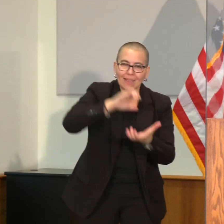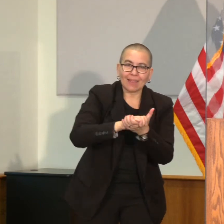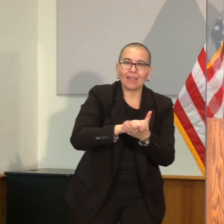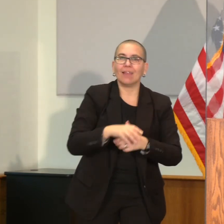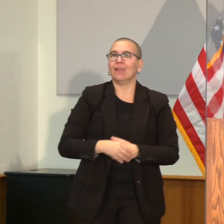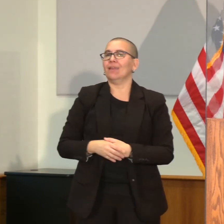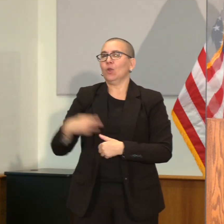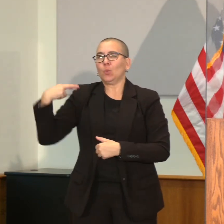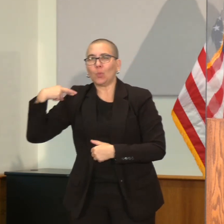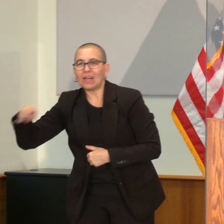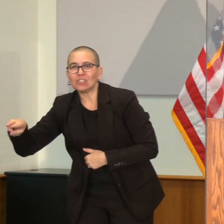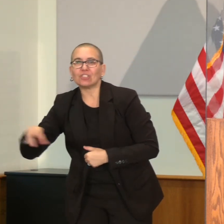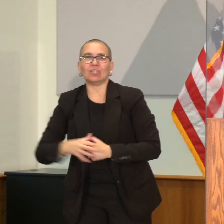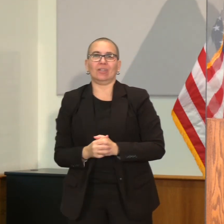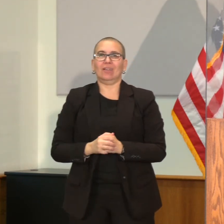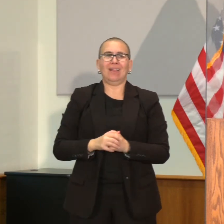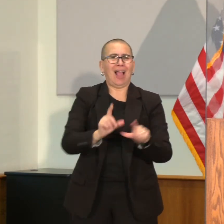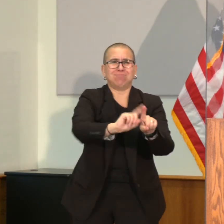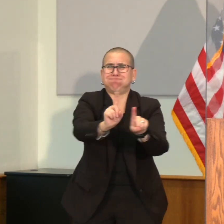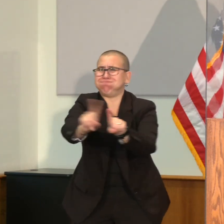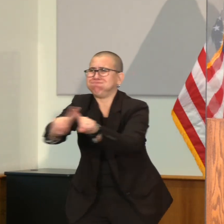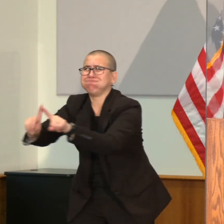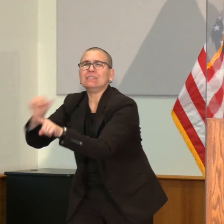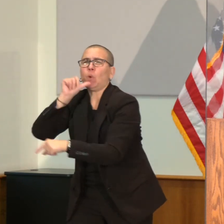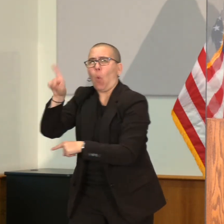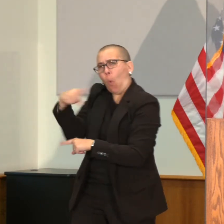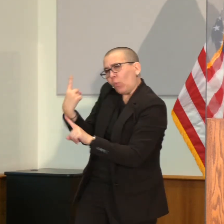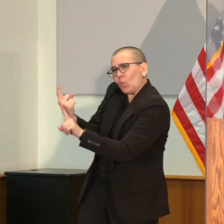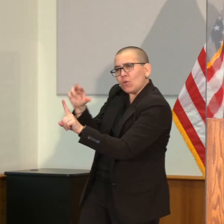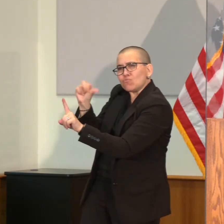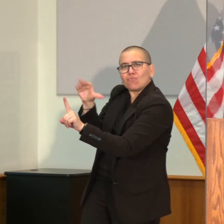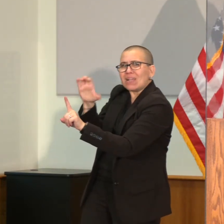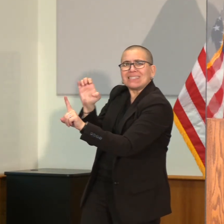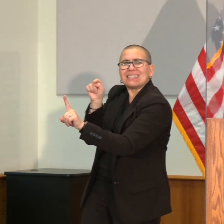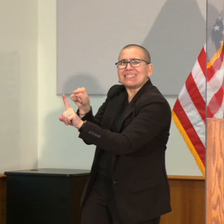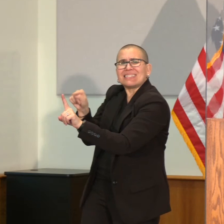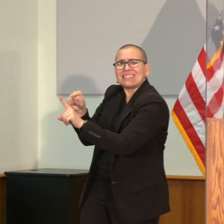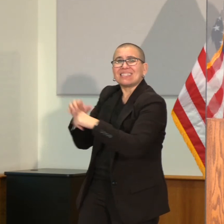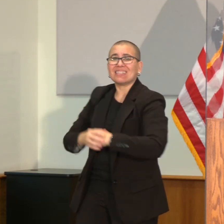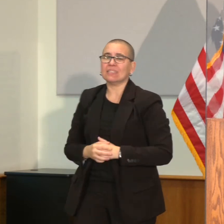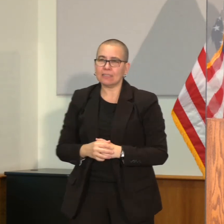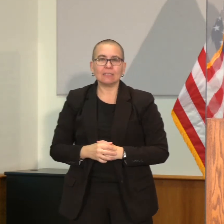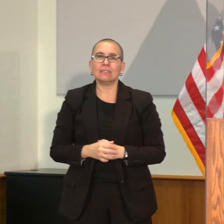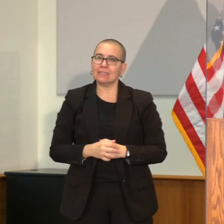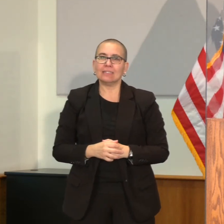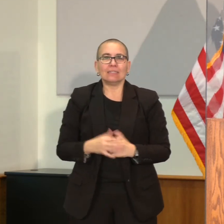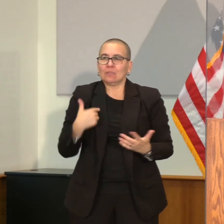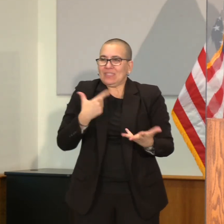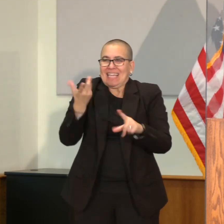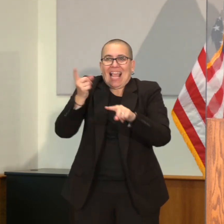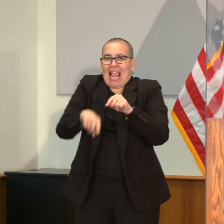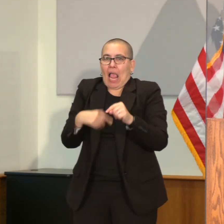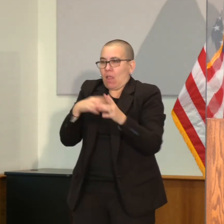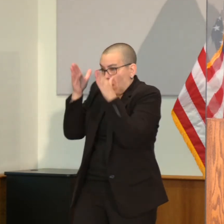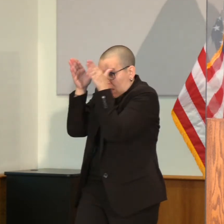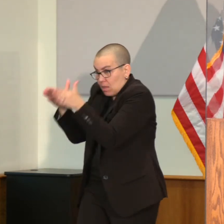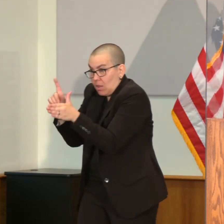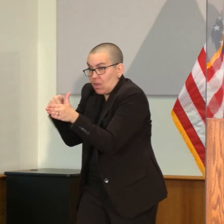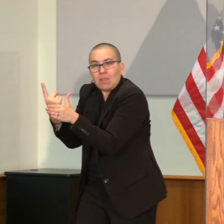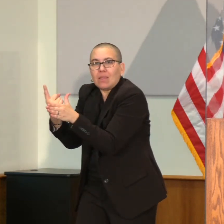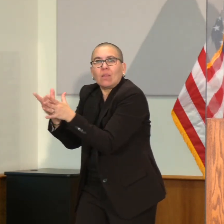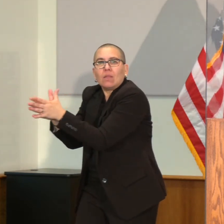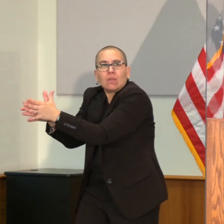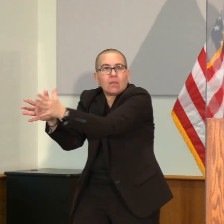together to find lasting solutions. We cannot do it alone, as I said, and we will not do it alone. The whole world is